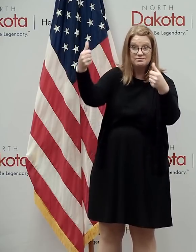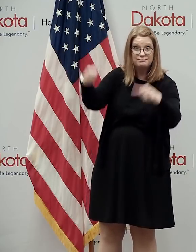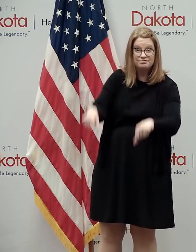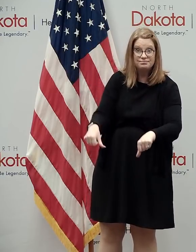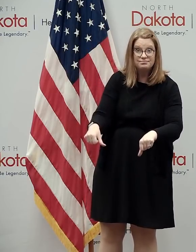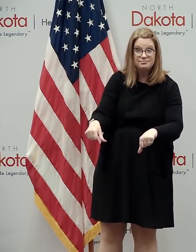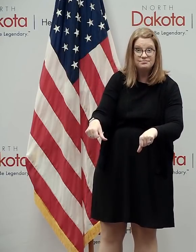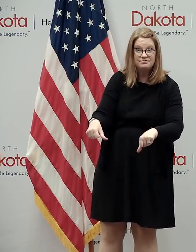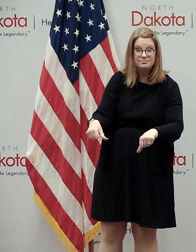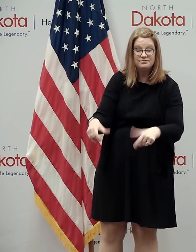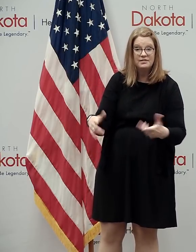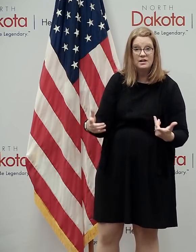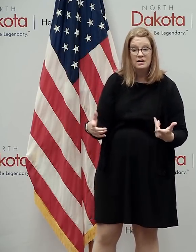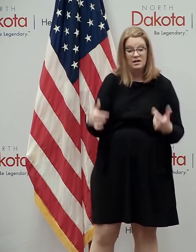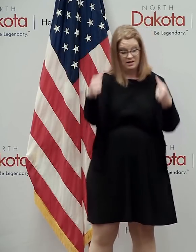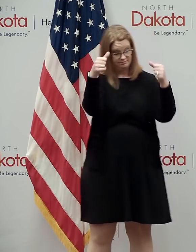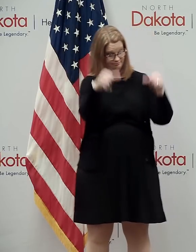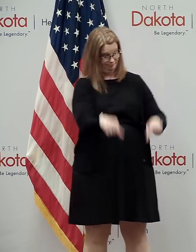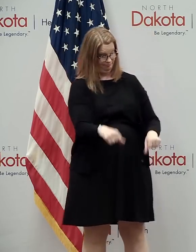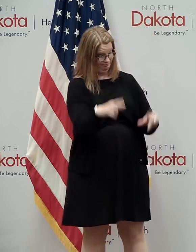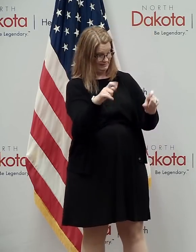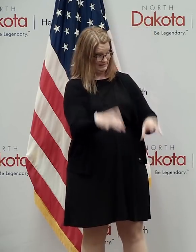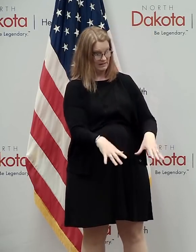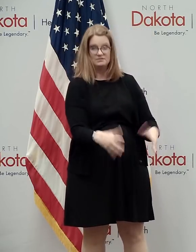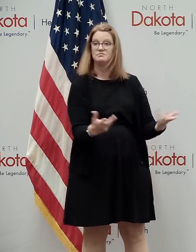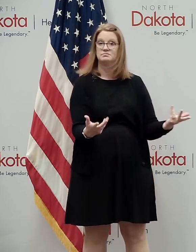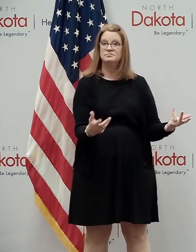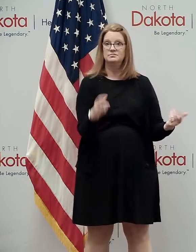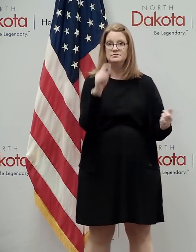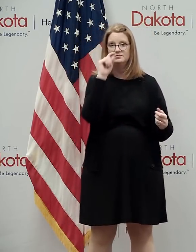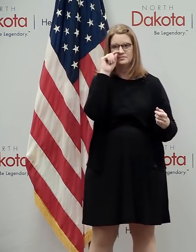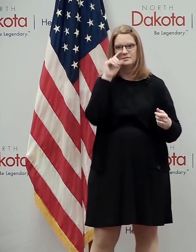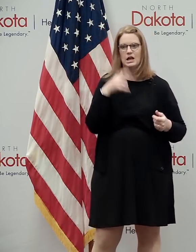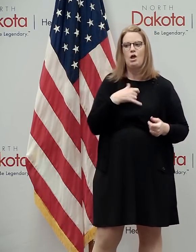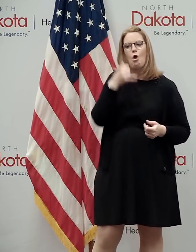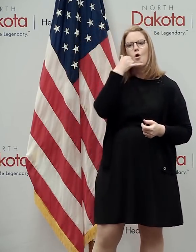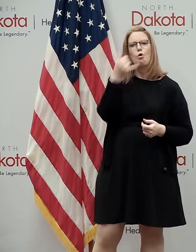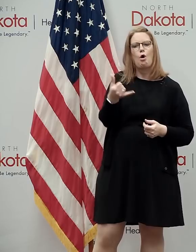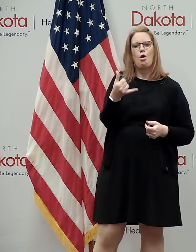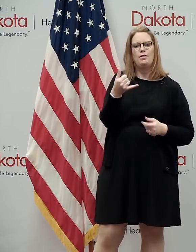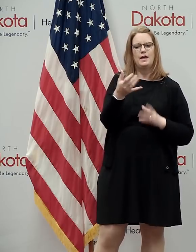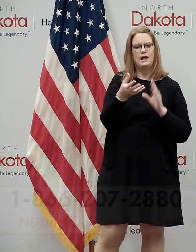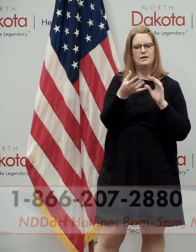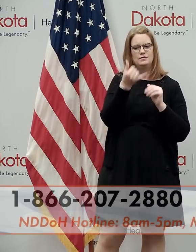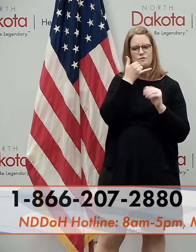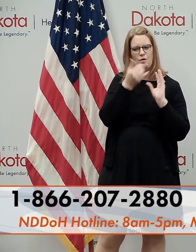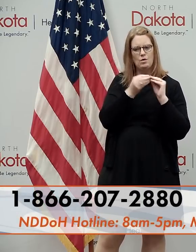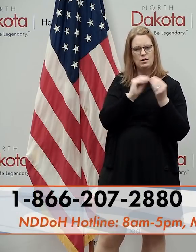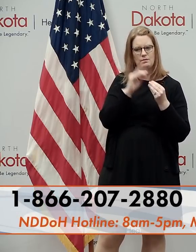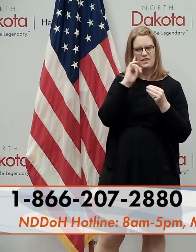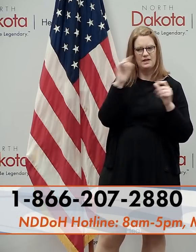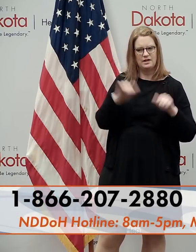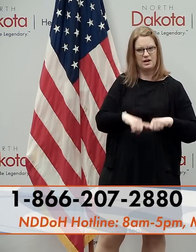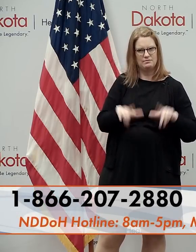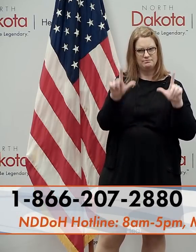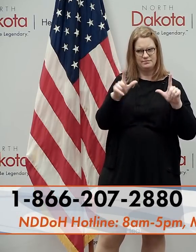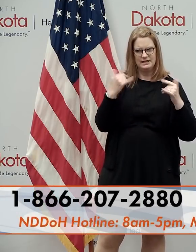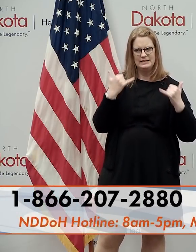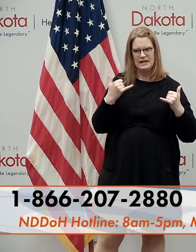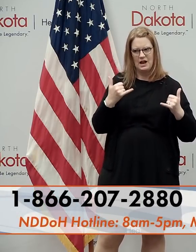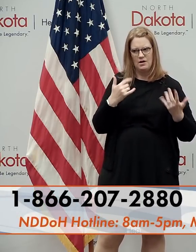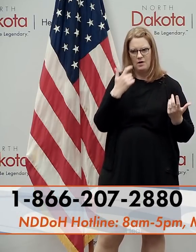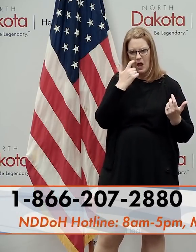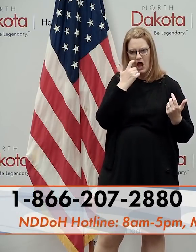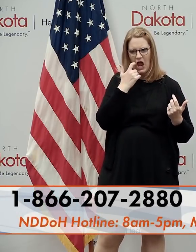and is denied testing, then we'd like you to call the hotline. I think they're going to put that number up right now. But again, we do want